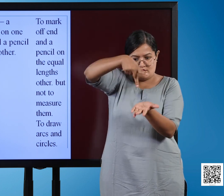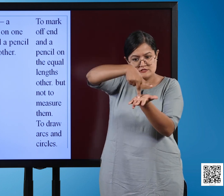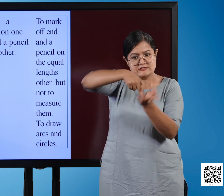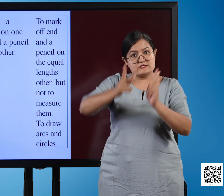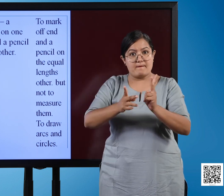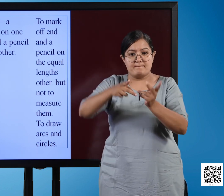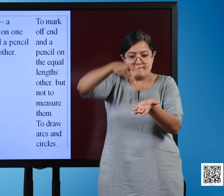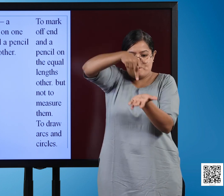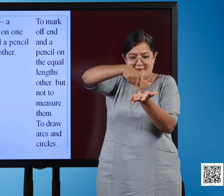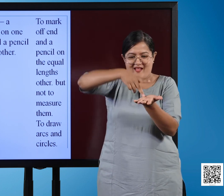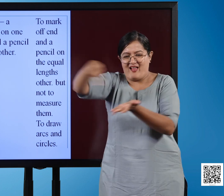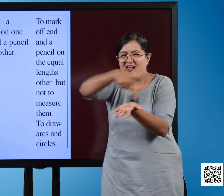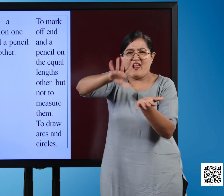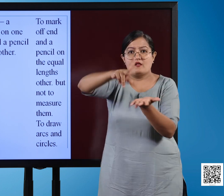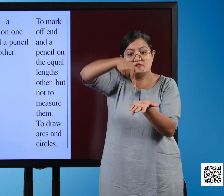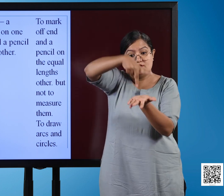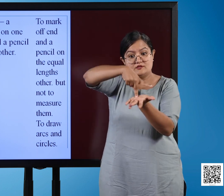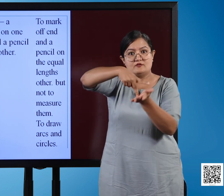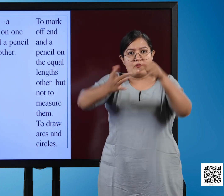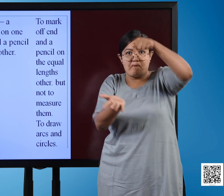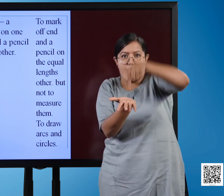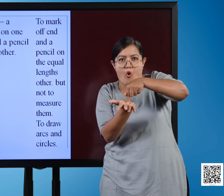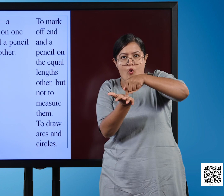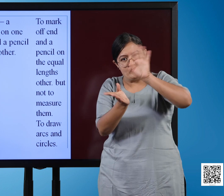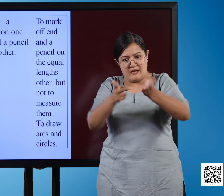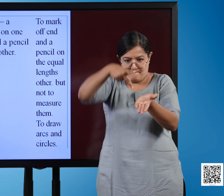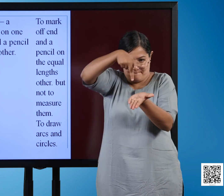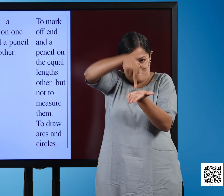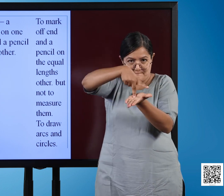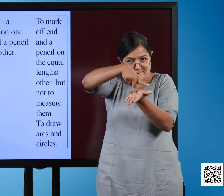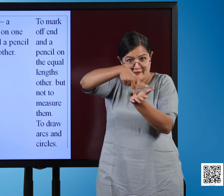To mark off equal lengths, but not to measure them.